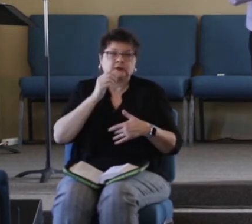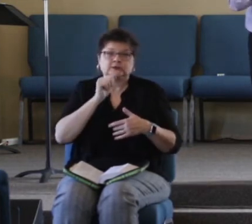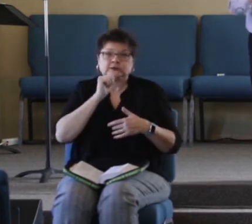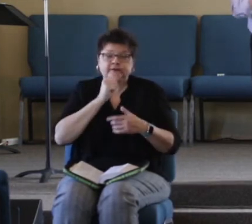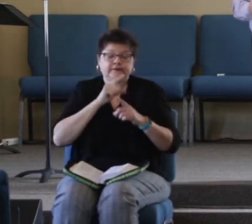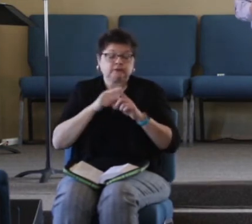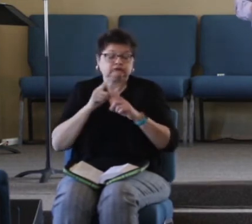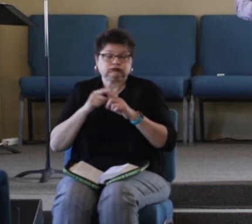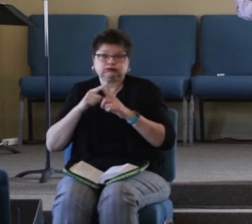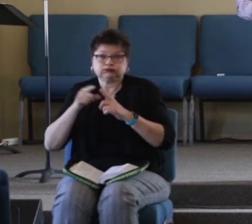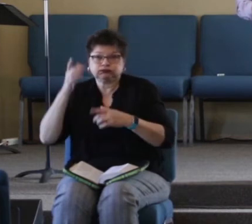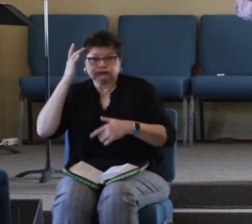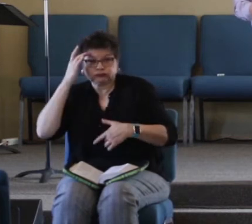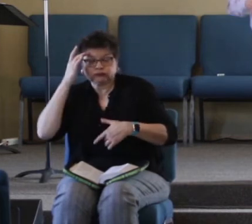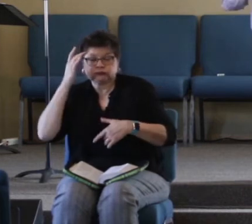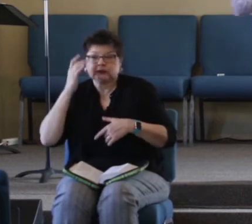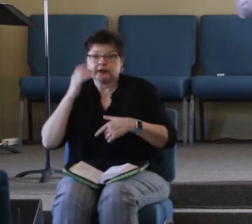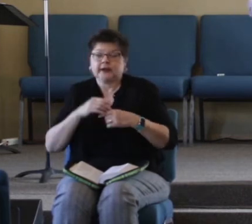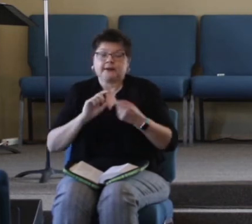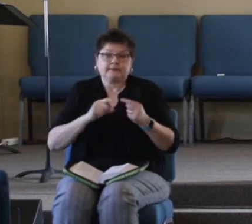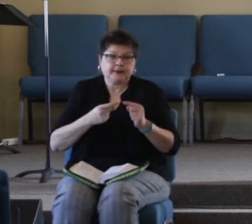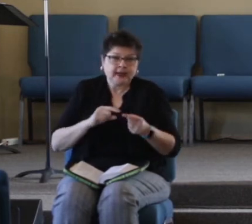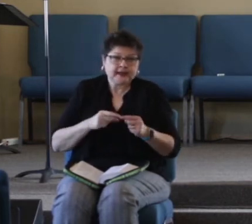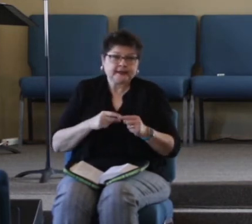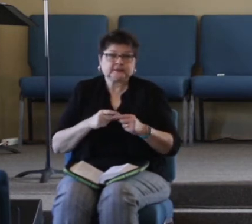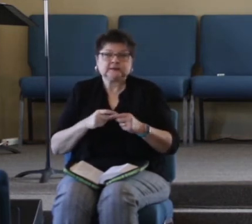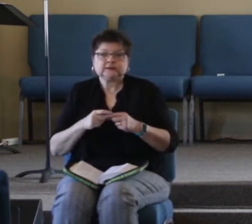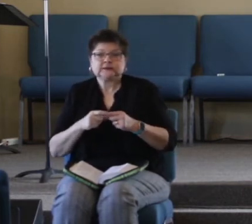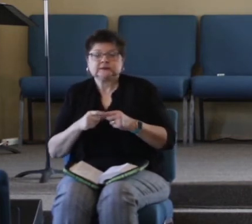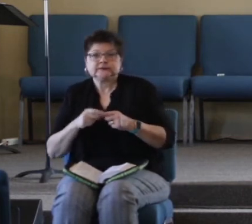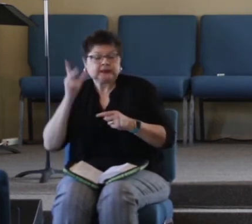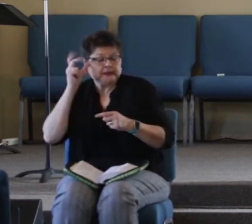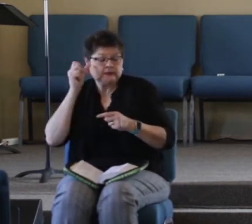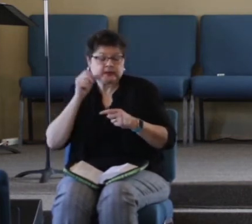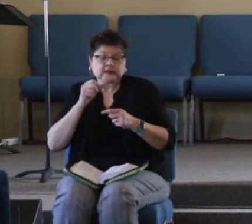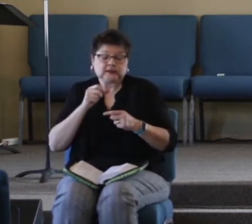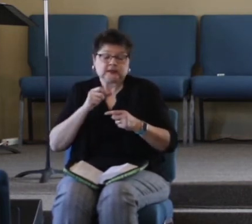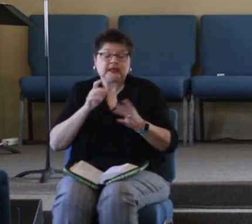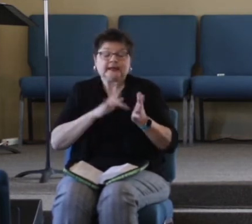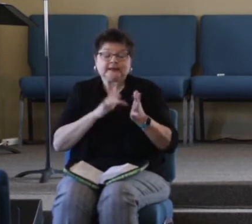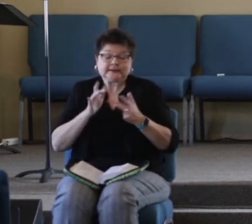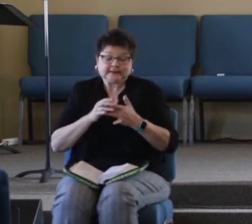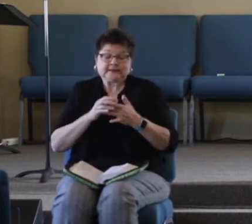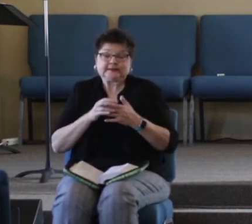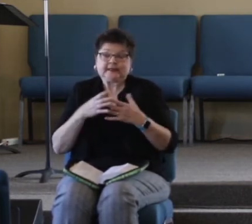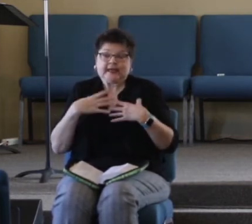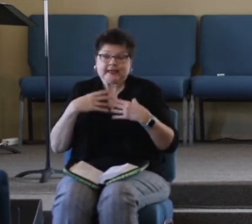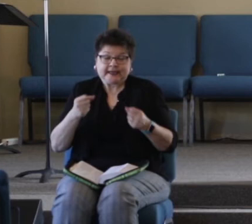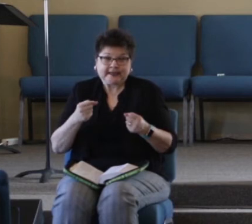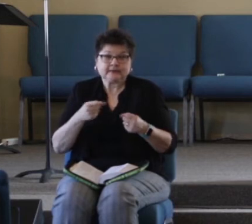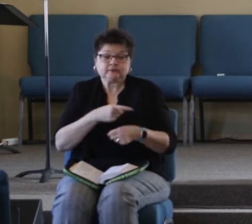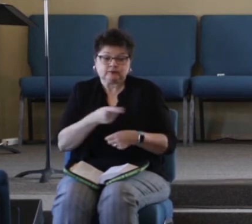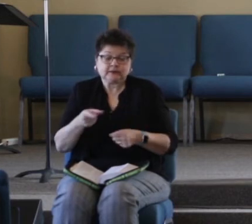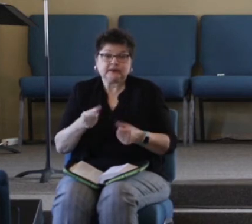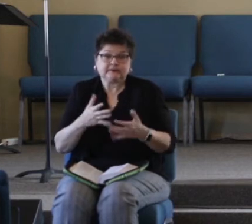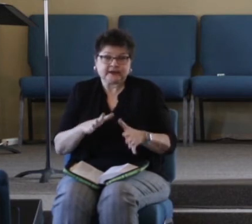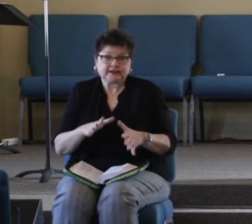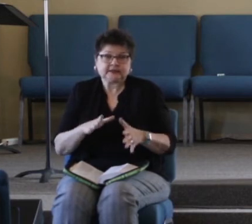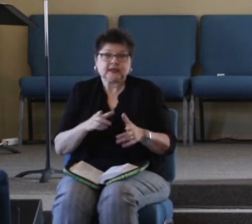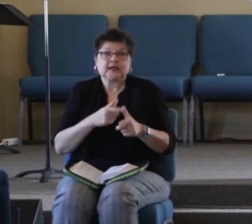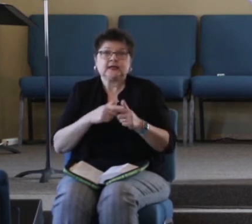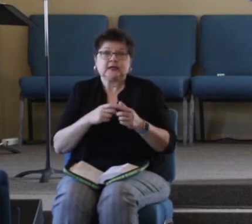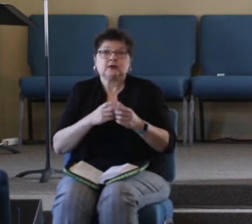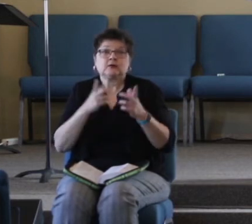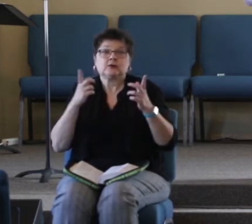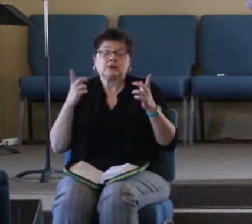he healed them. So large crowds followed him from Galilee and the Decapolis and Jerusalem and Judea